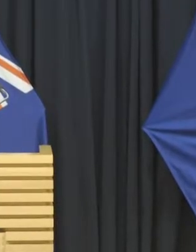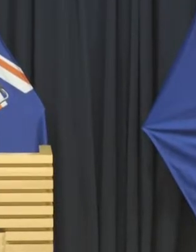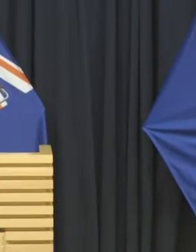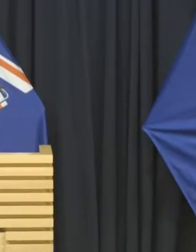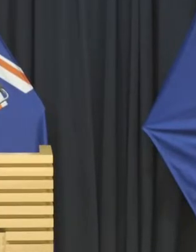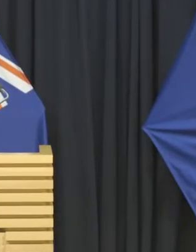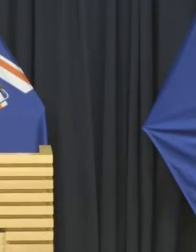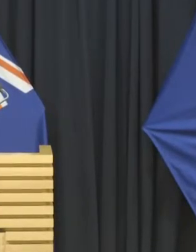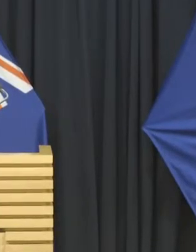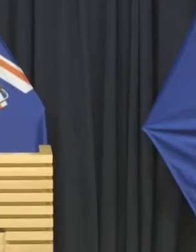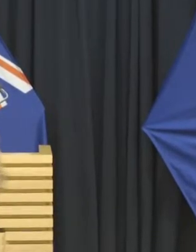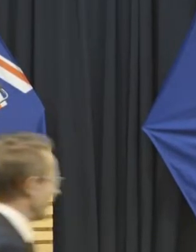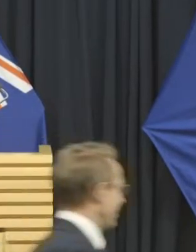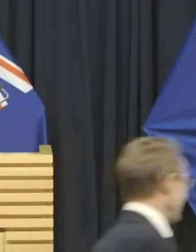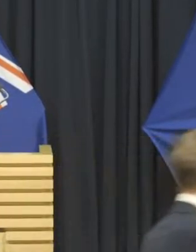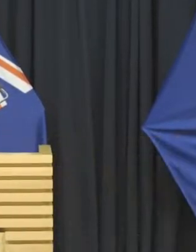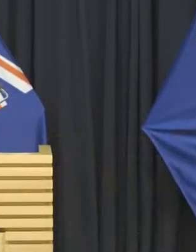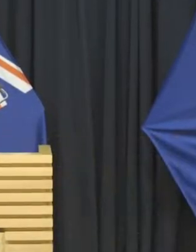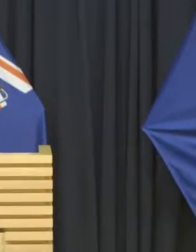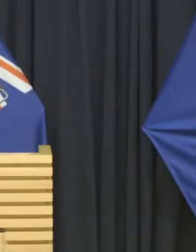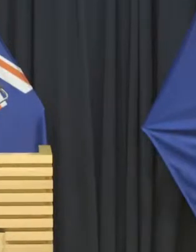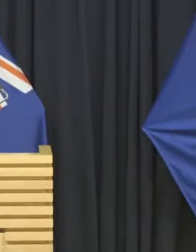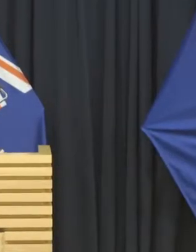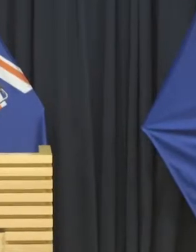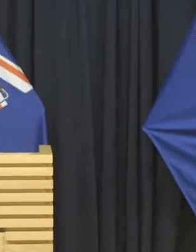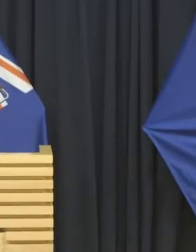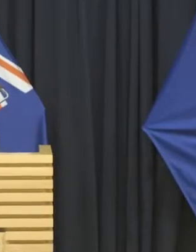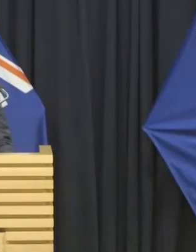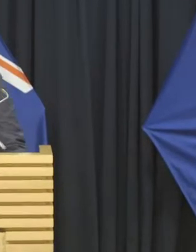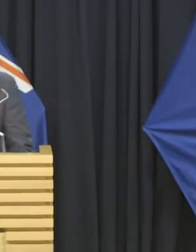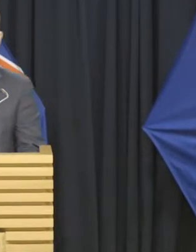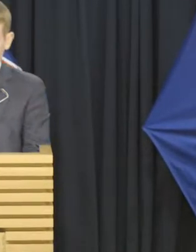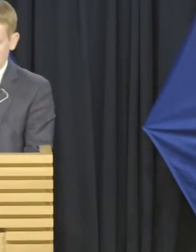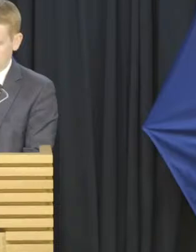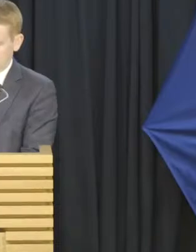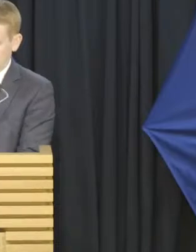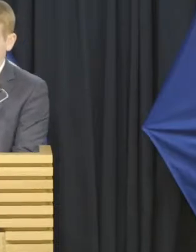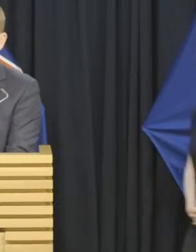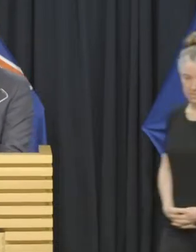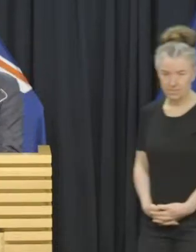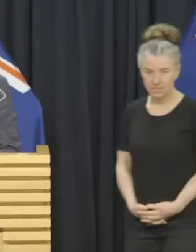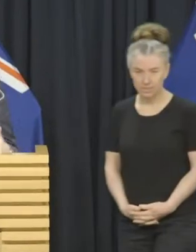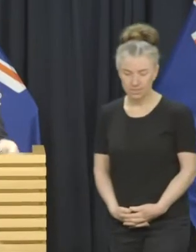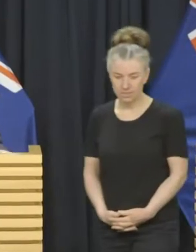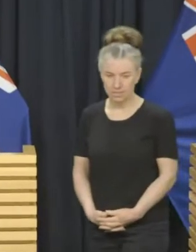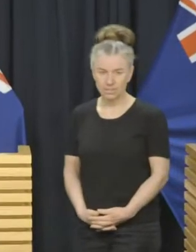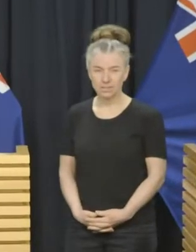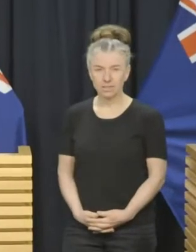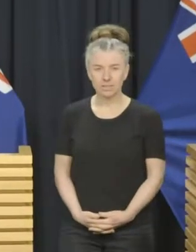So we didn't have a massive number of overseas tourists. Great.